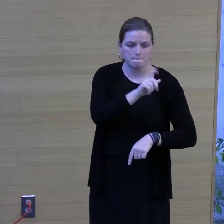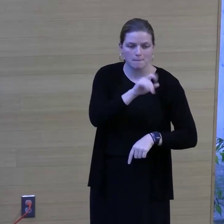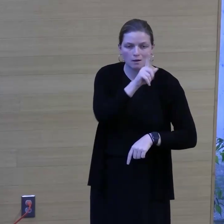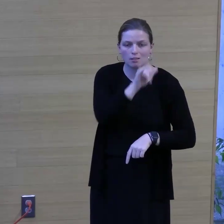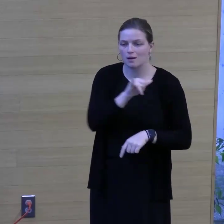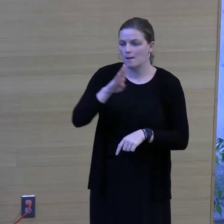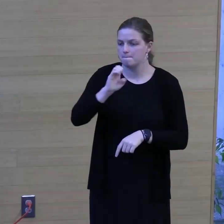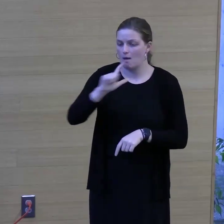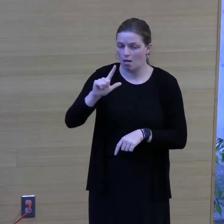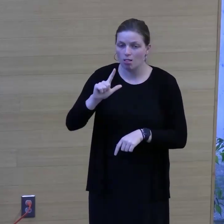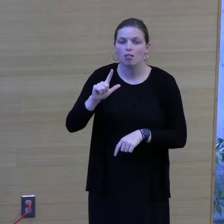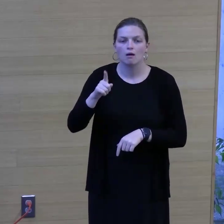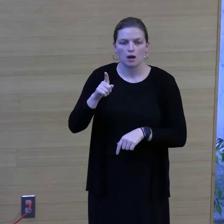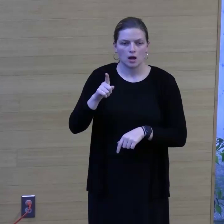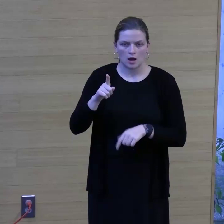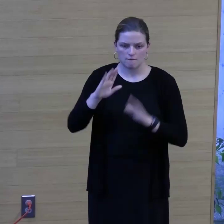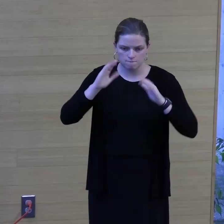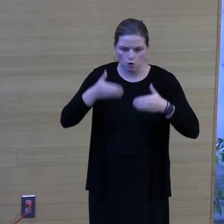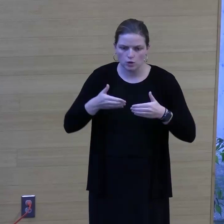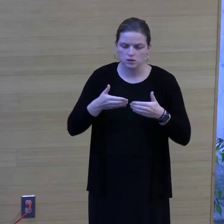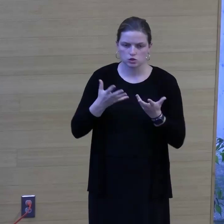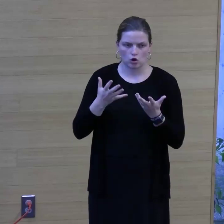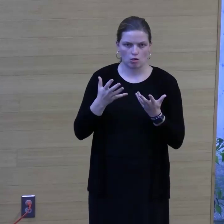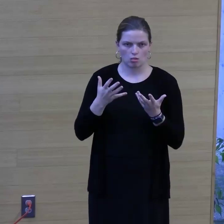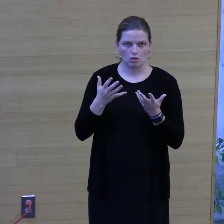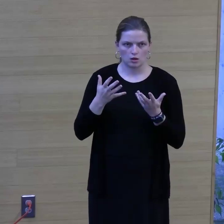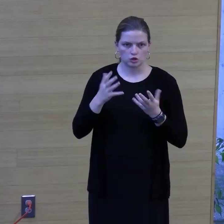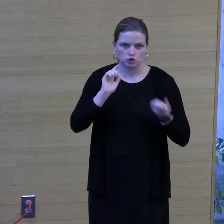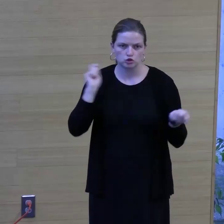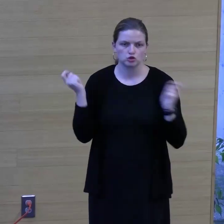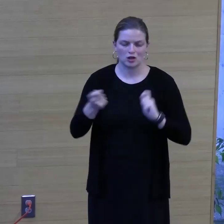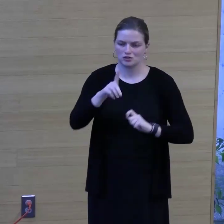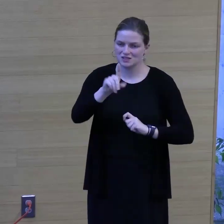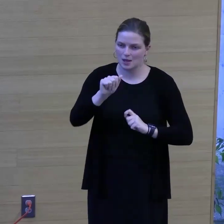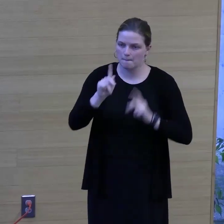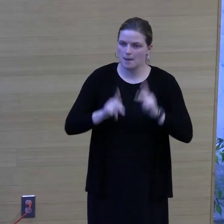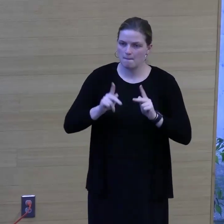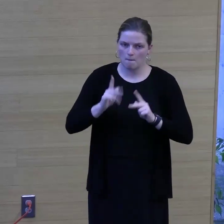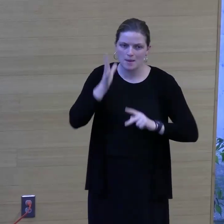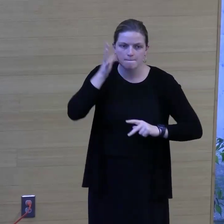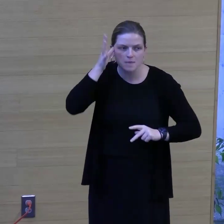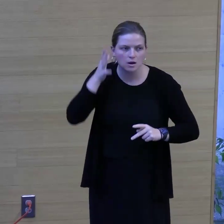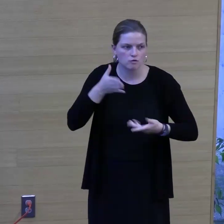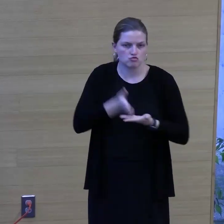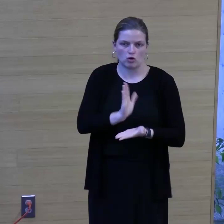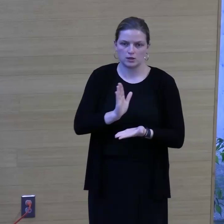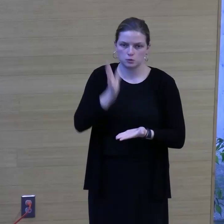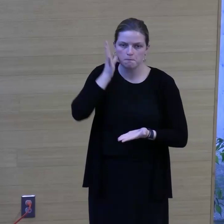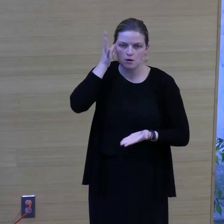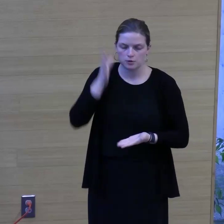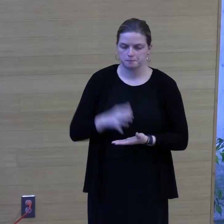Rebecca, focused on the radicalness of the idea of disabled people being parents and having the right to